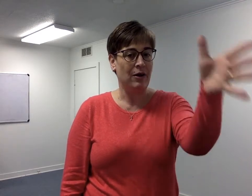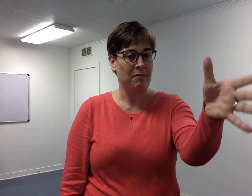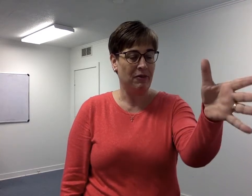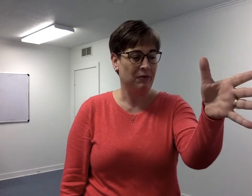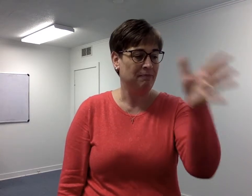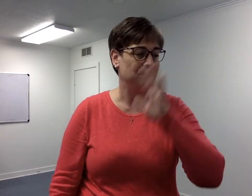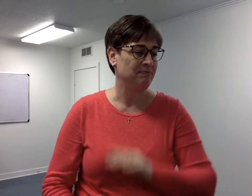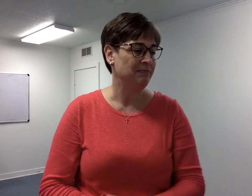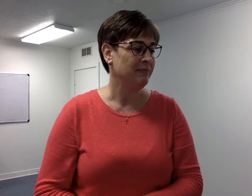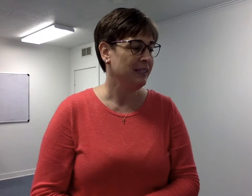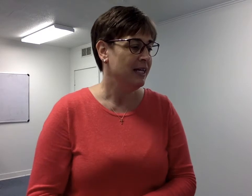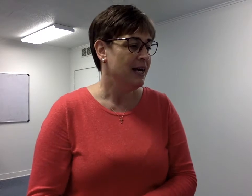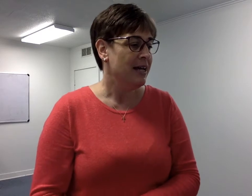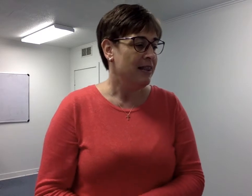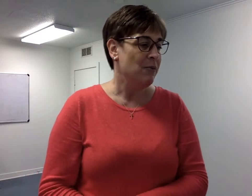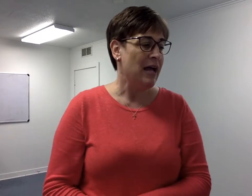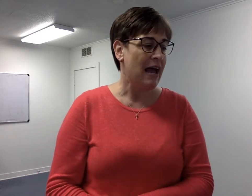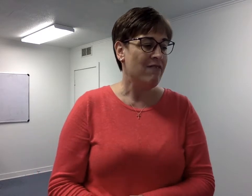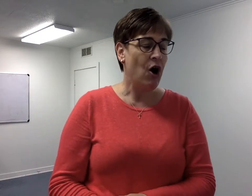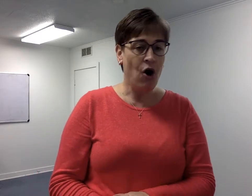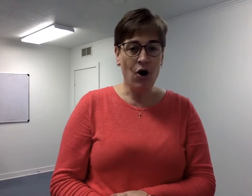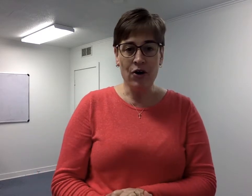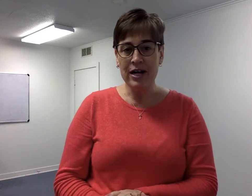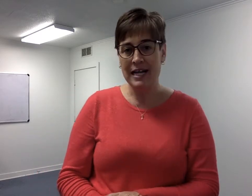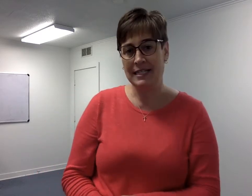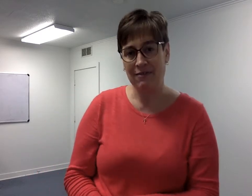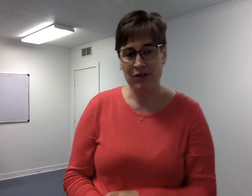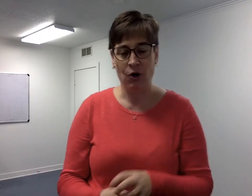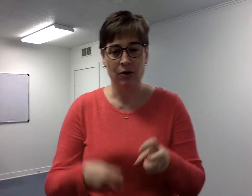great-grandmother. Then we have hard and difficult.